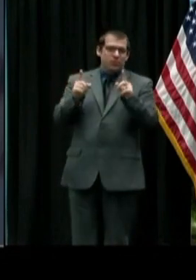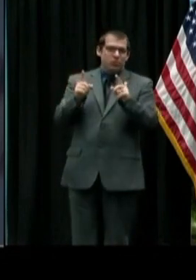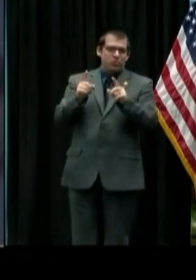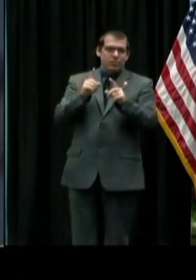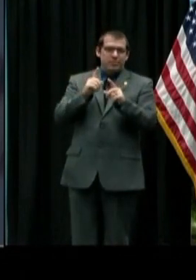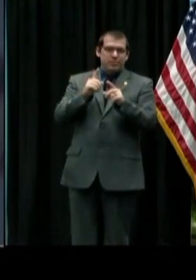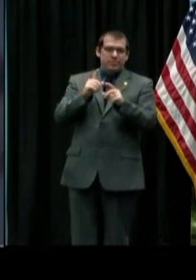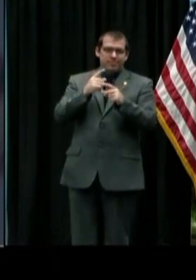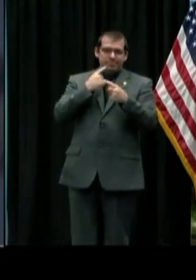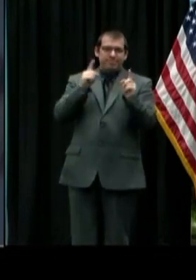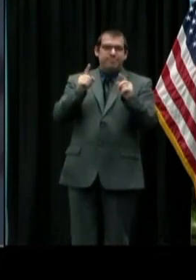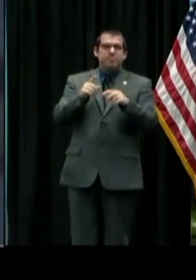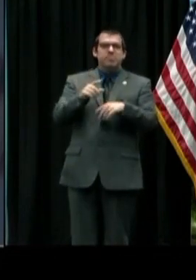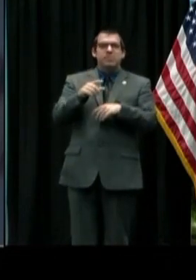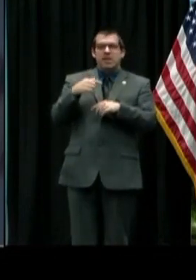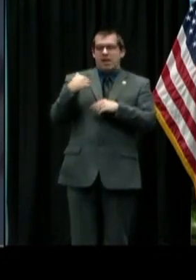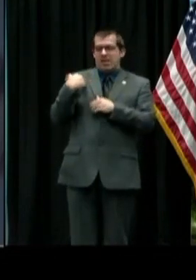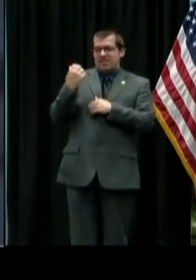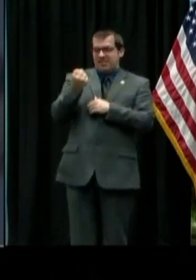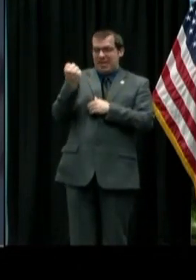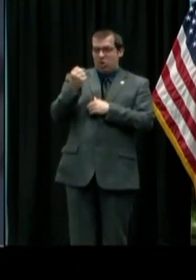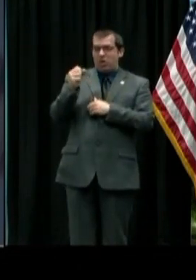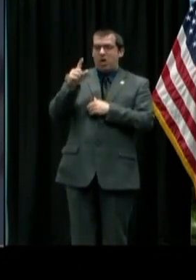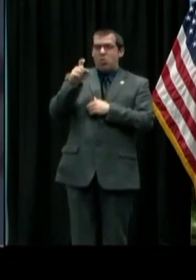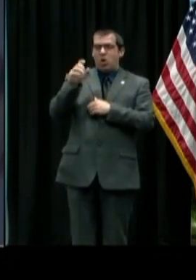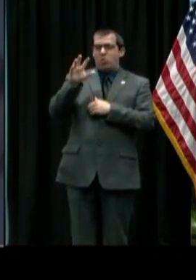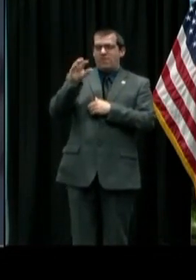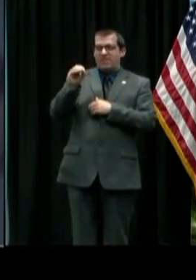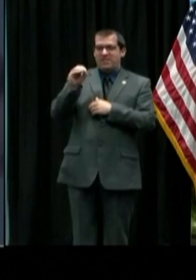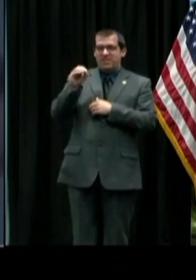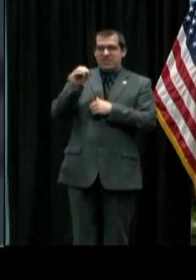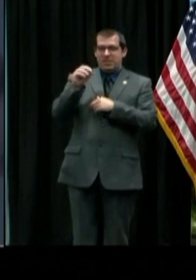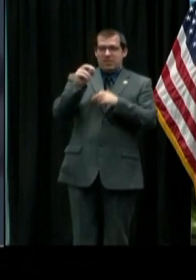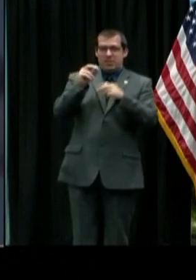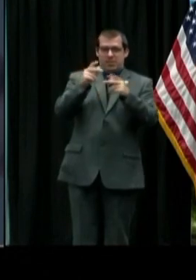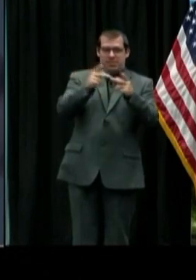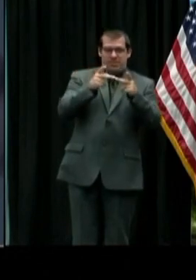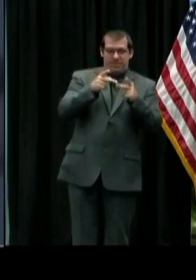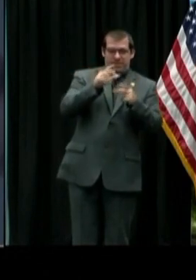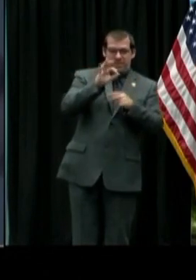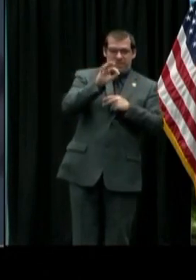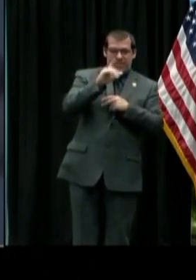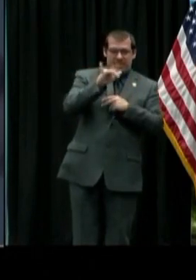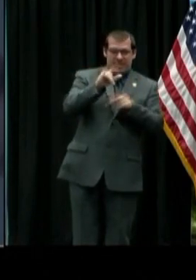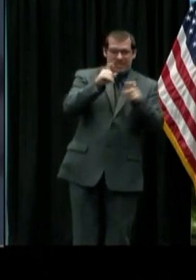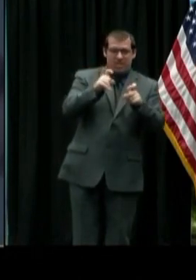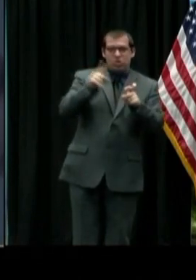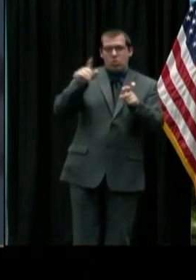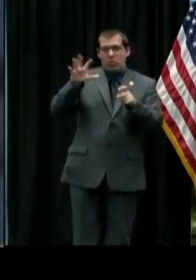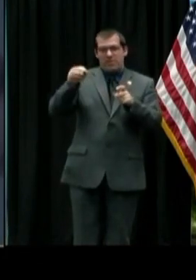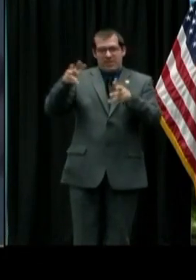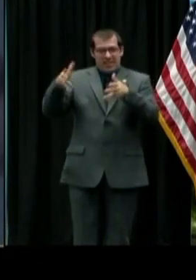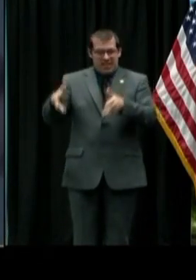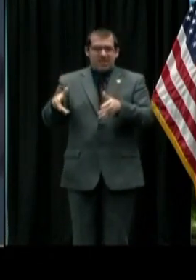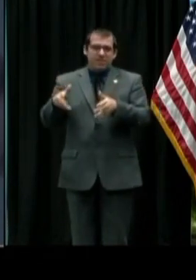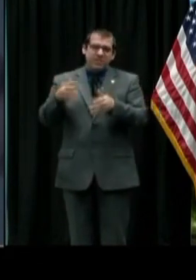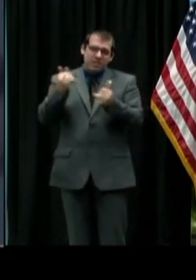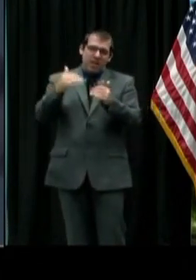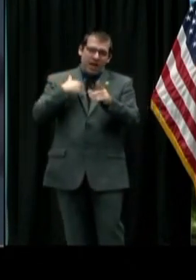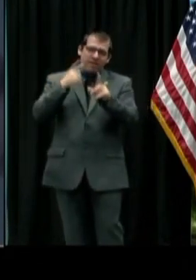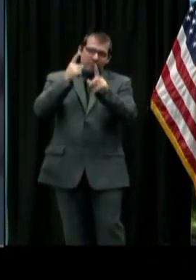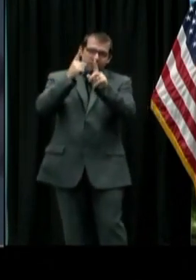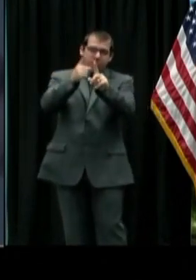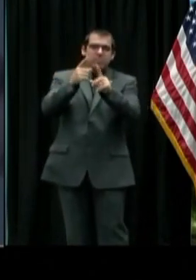Saturday, 150 facilities are tested with 250 remaining, so we do have a ways to go and on track to